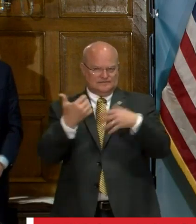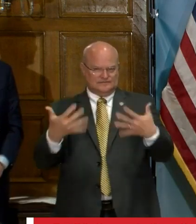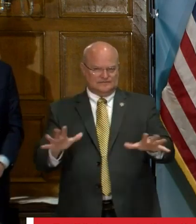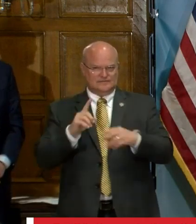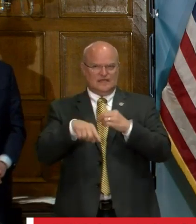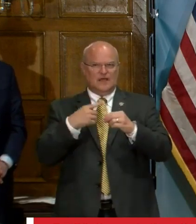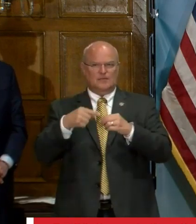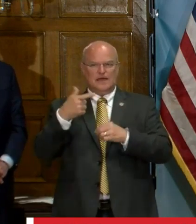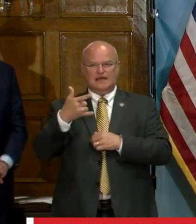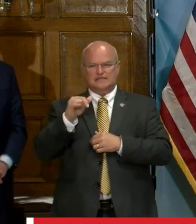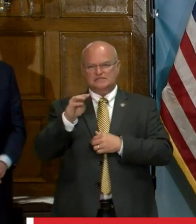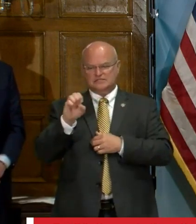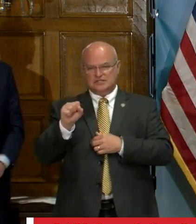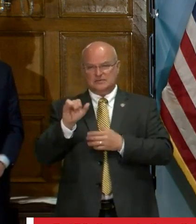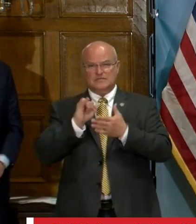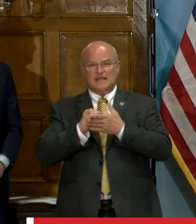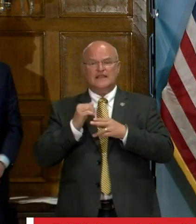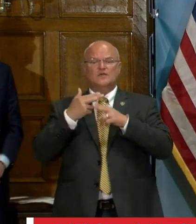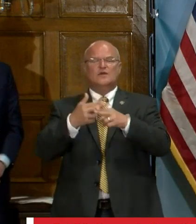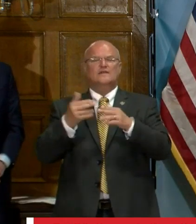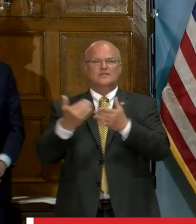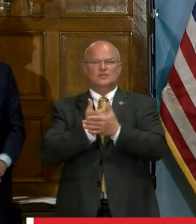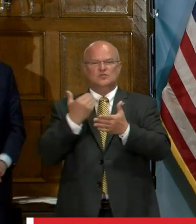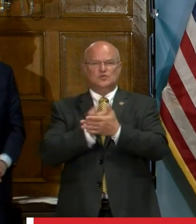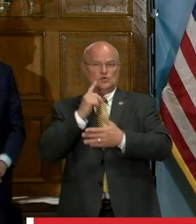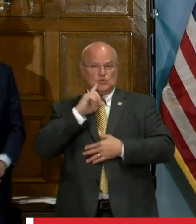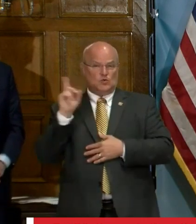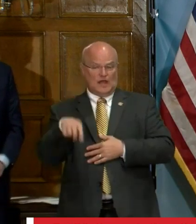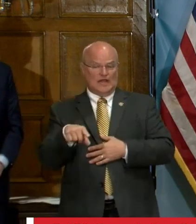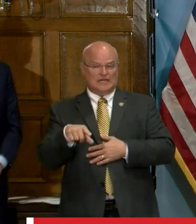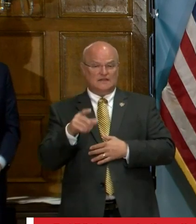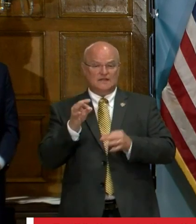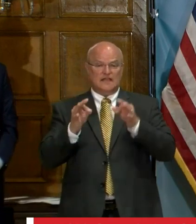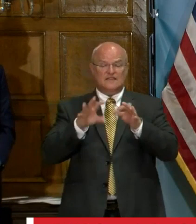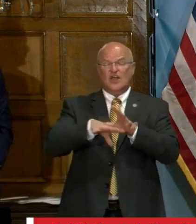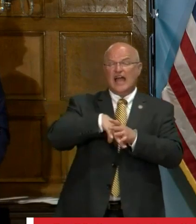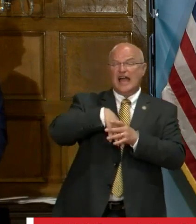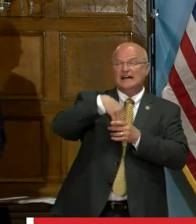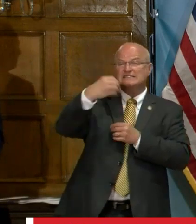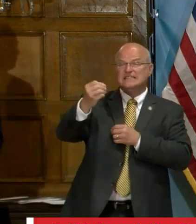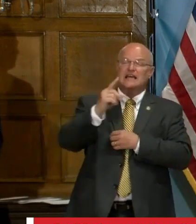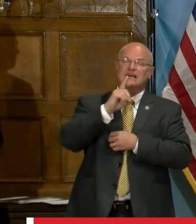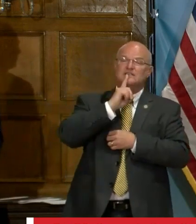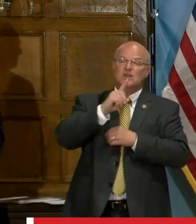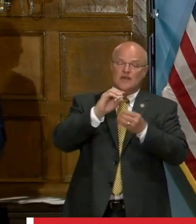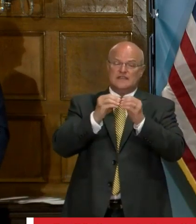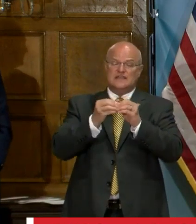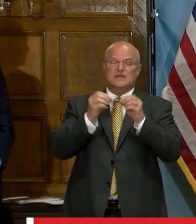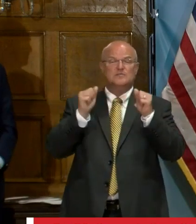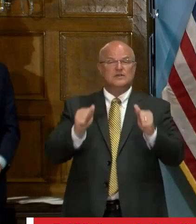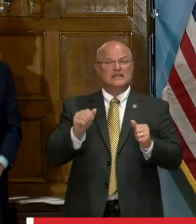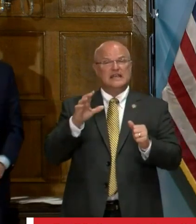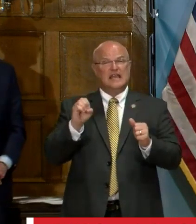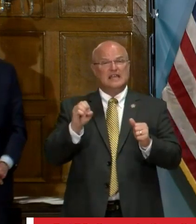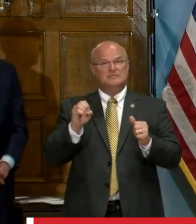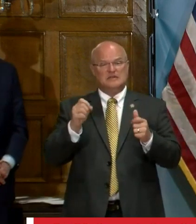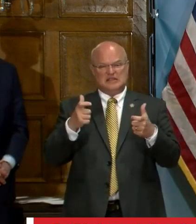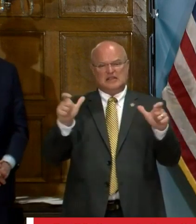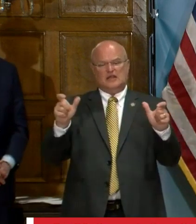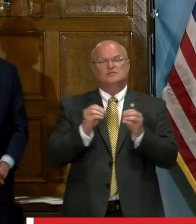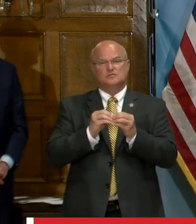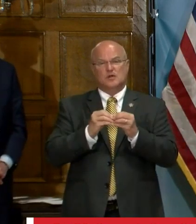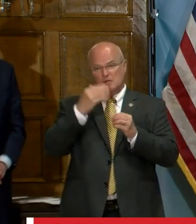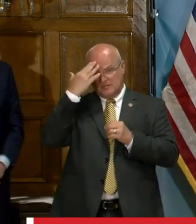out on gyms, and that's referenced in this new directive. If they're outside certainly the number can be quite a bit